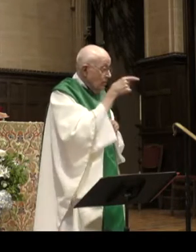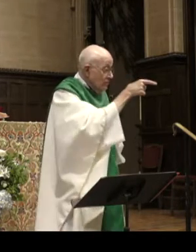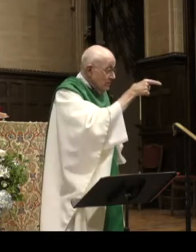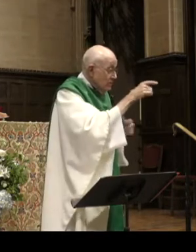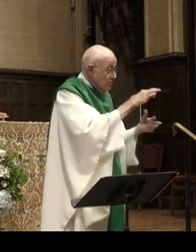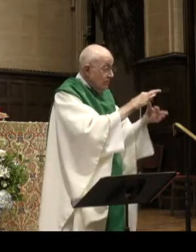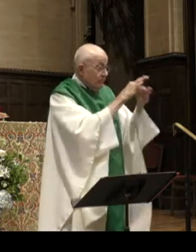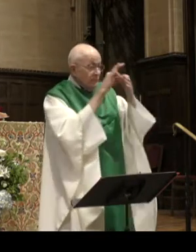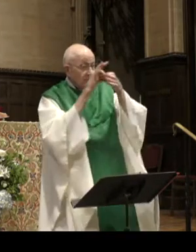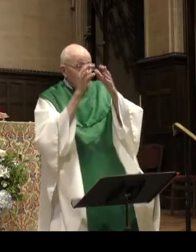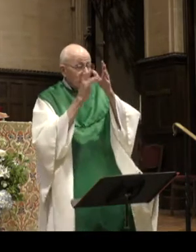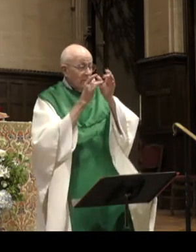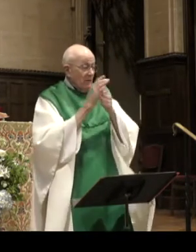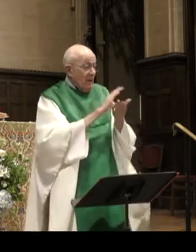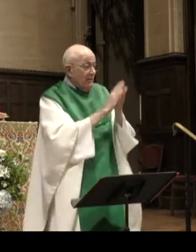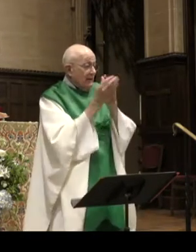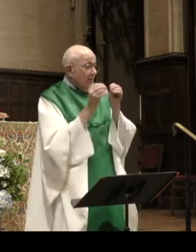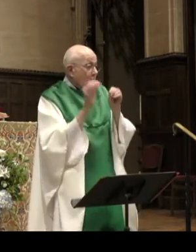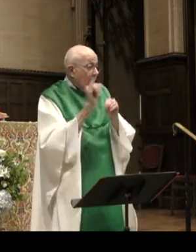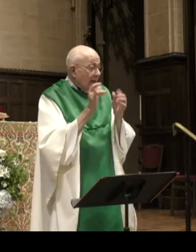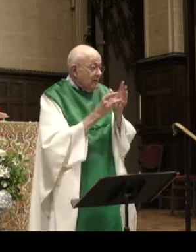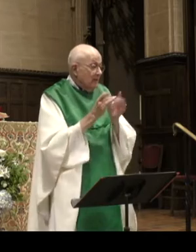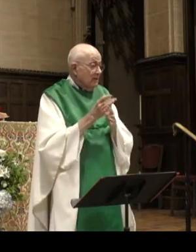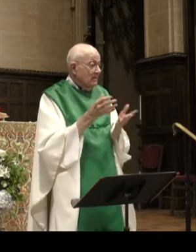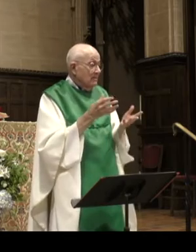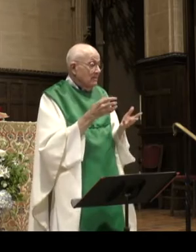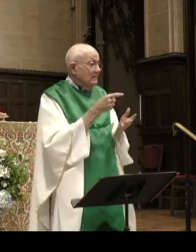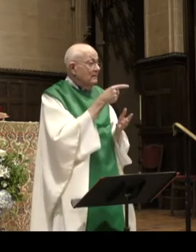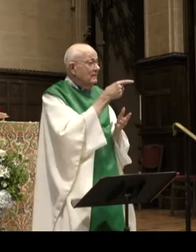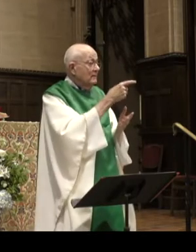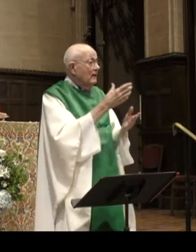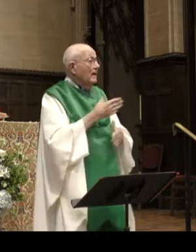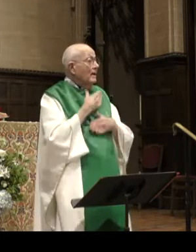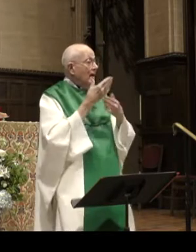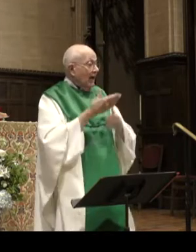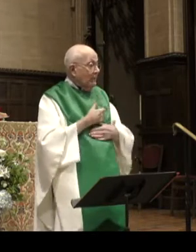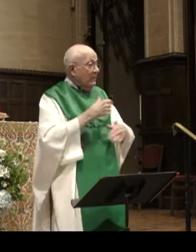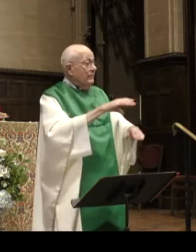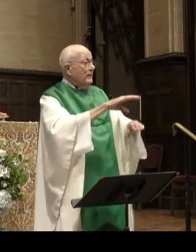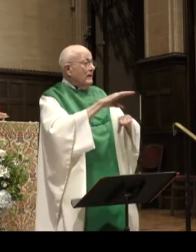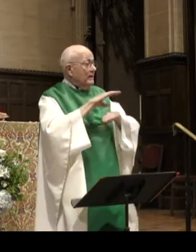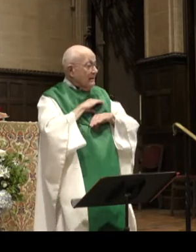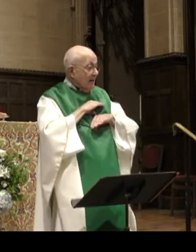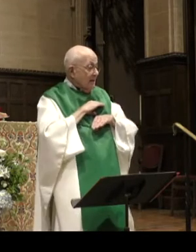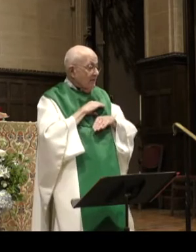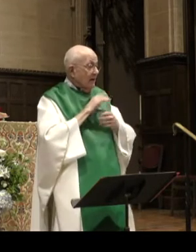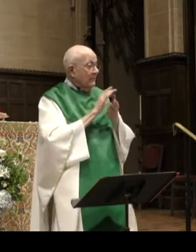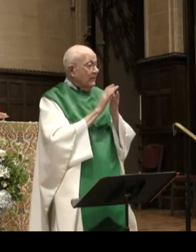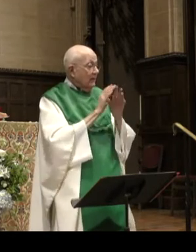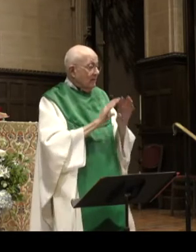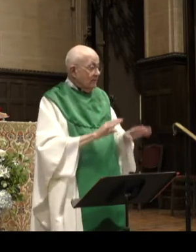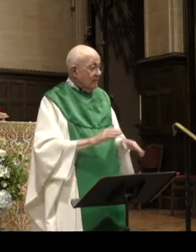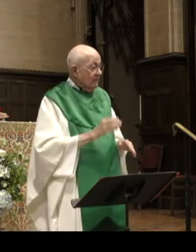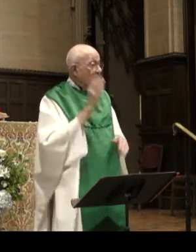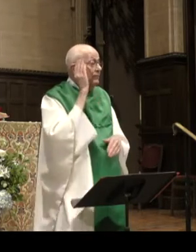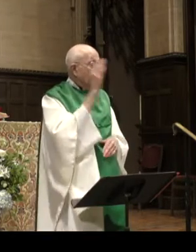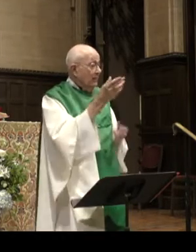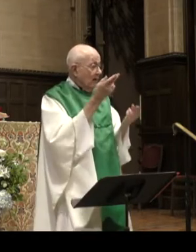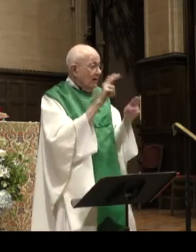Jesus knows your relationship with Jesus, becoming more like Jesus. Jesus is happy, and then you'll be satisfied. You'll have